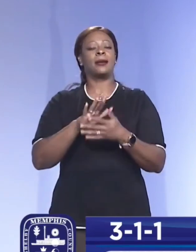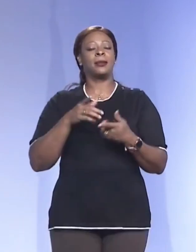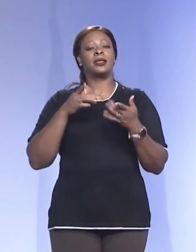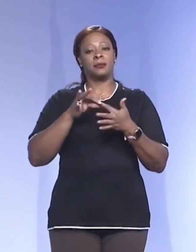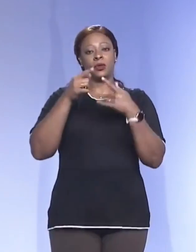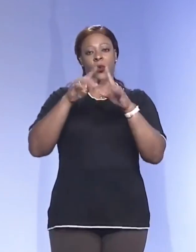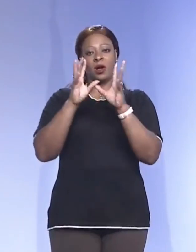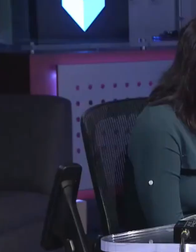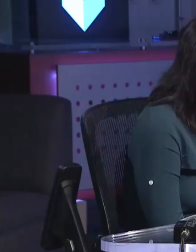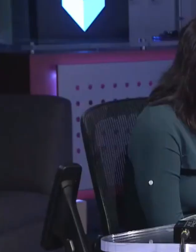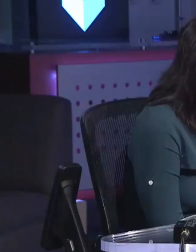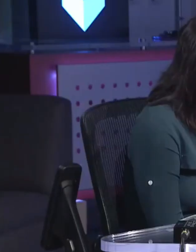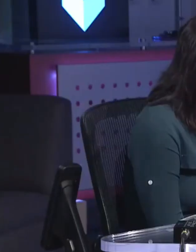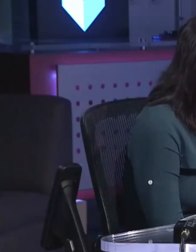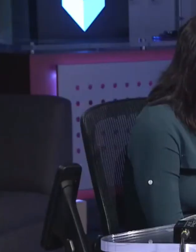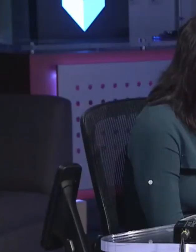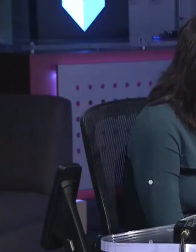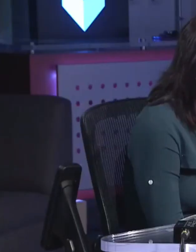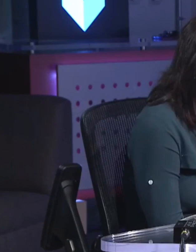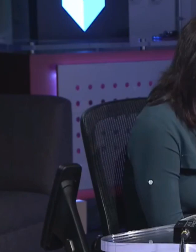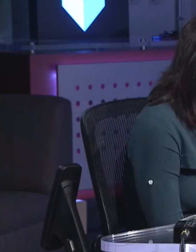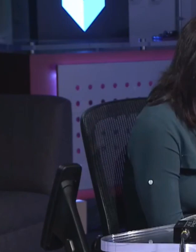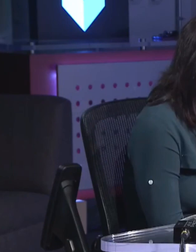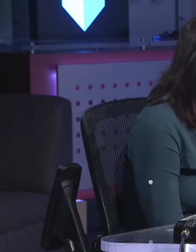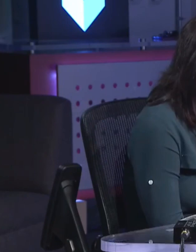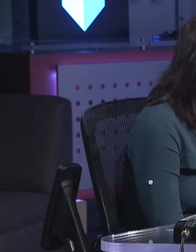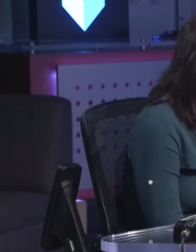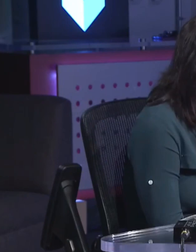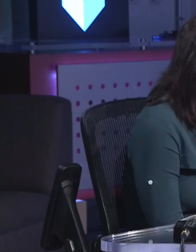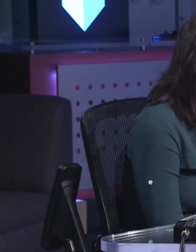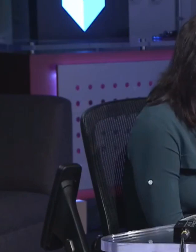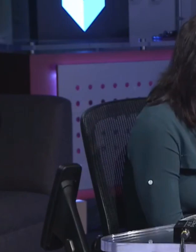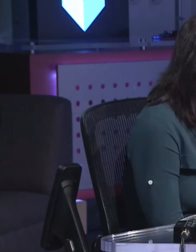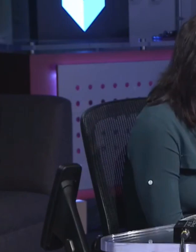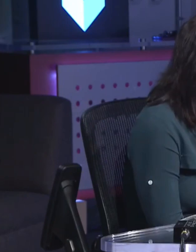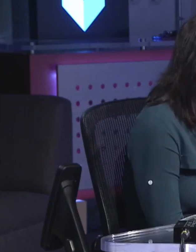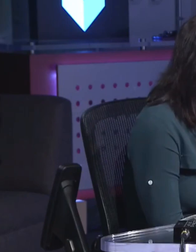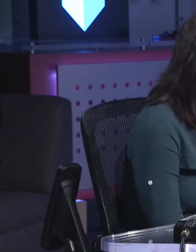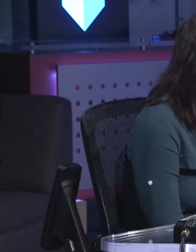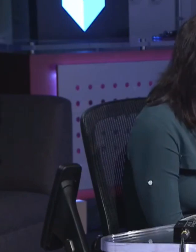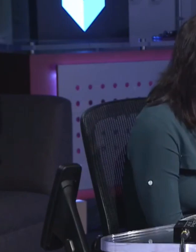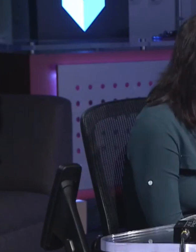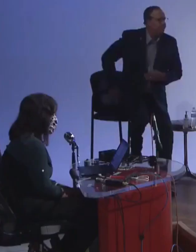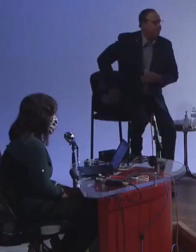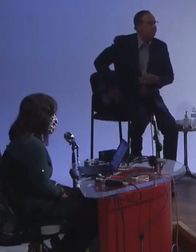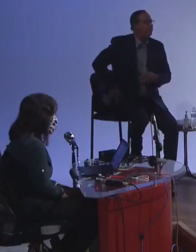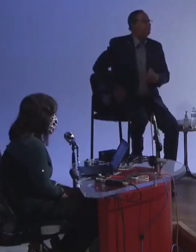conference. We are out of time. Are there any closing messages from either of the panelists?